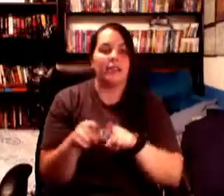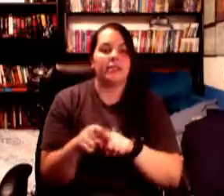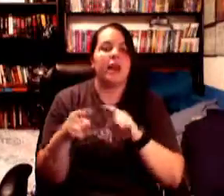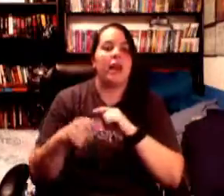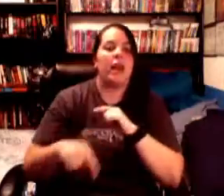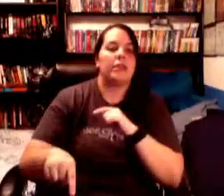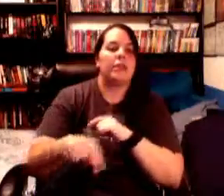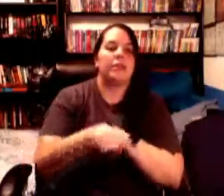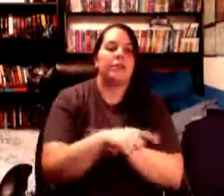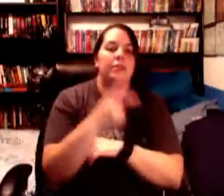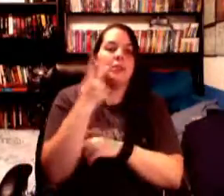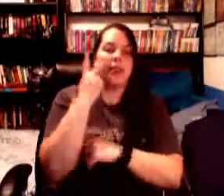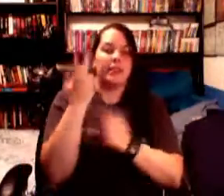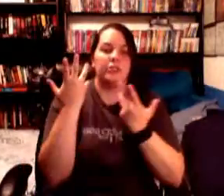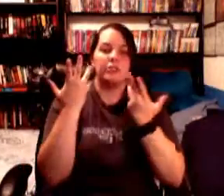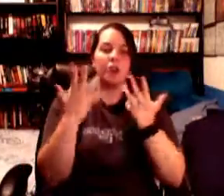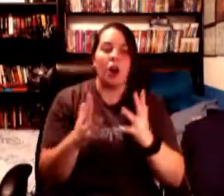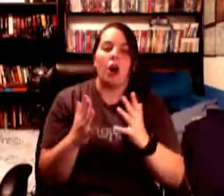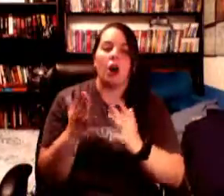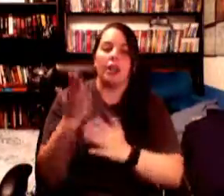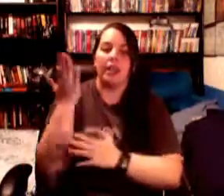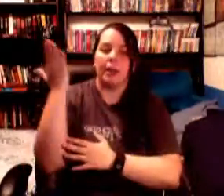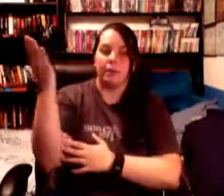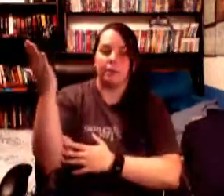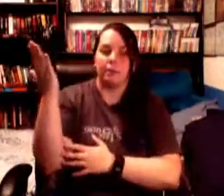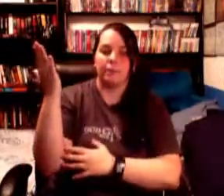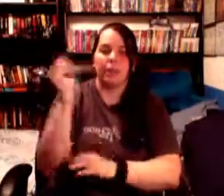as they saw him.